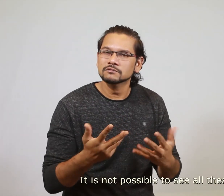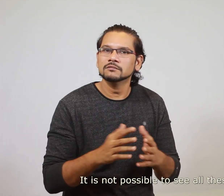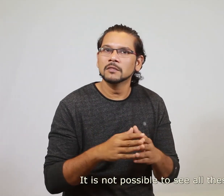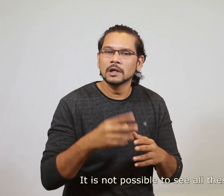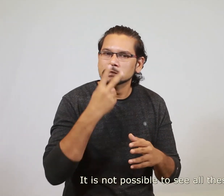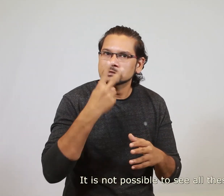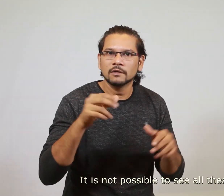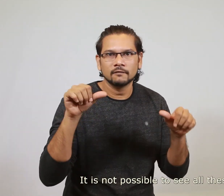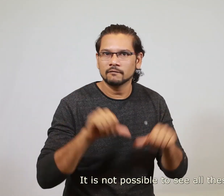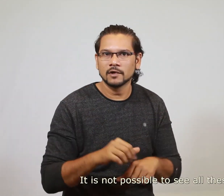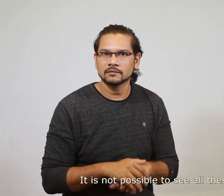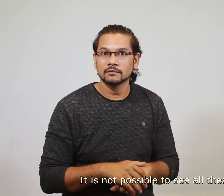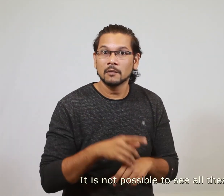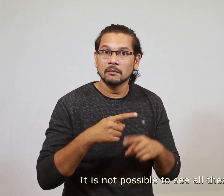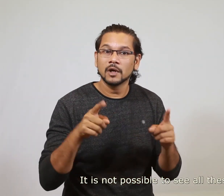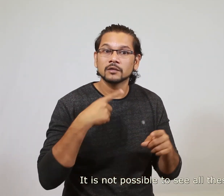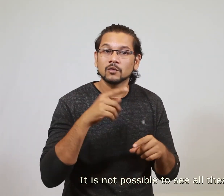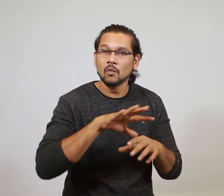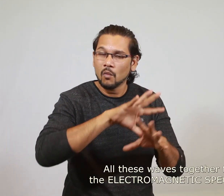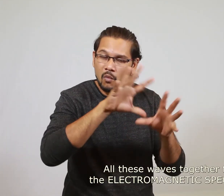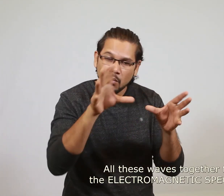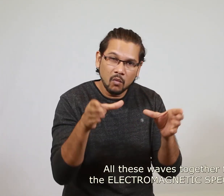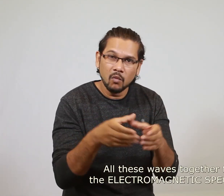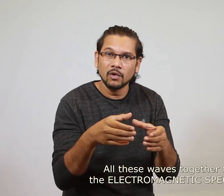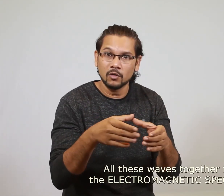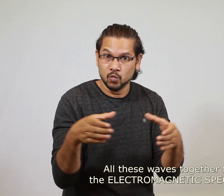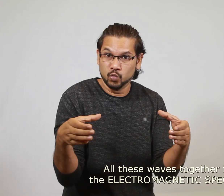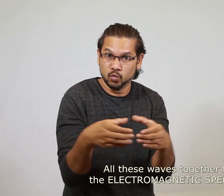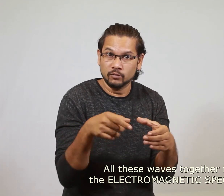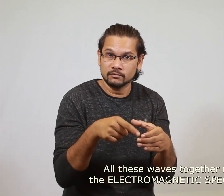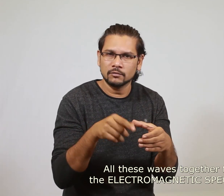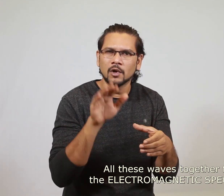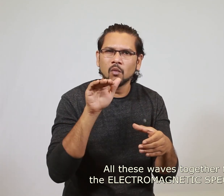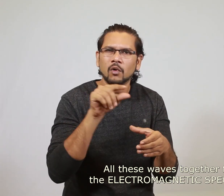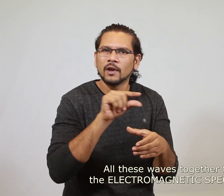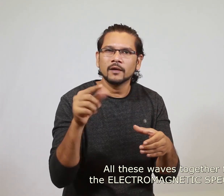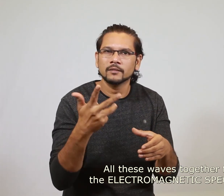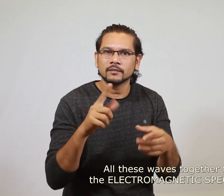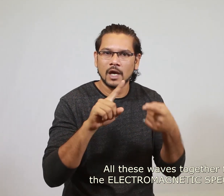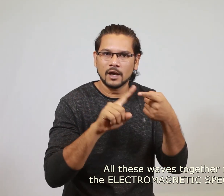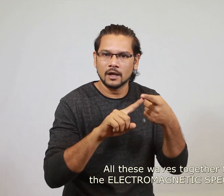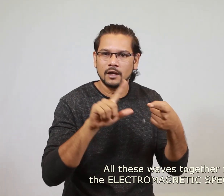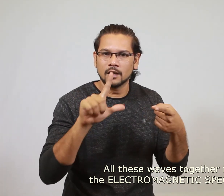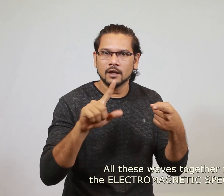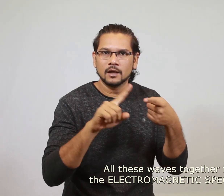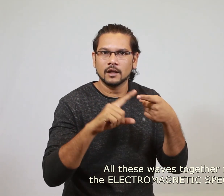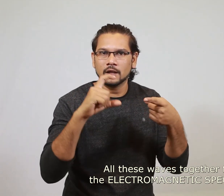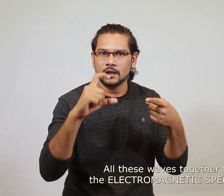It is not possible to see all these waves. All these waves together form the electromagnetic